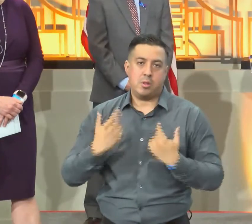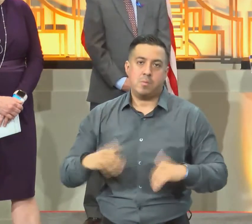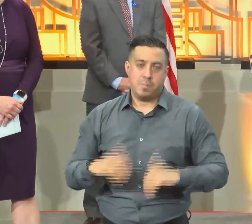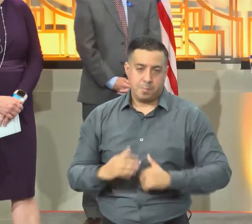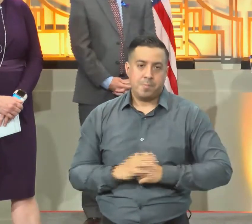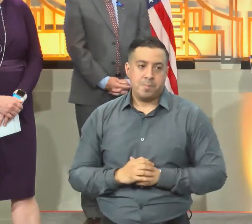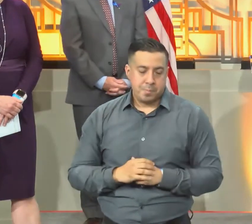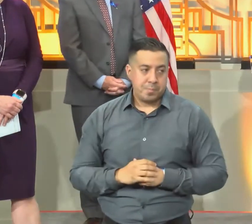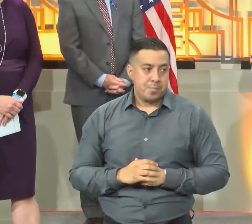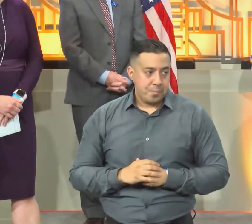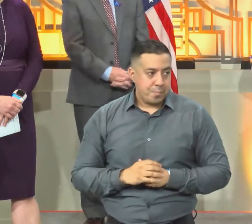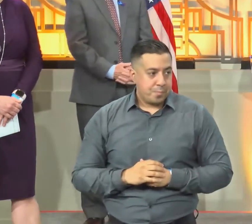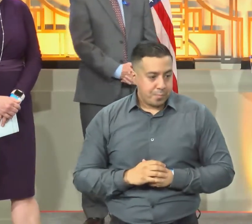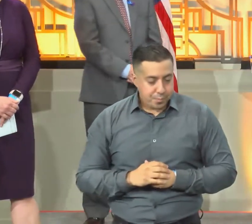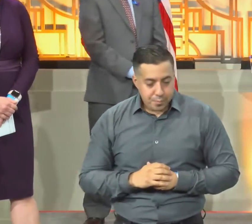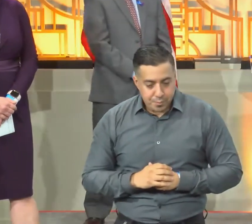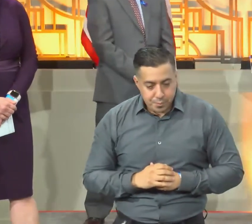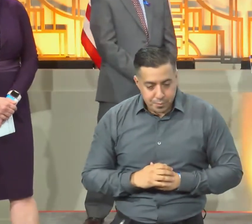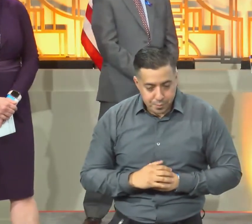Davis.